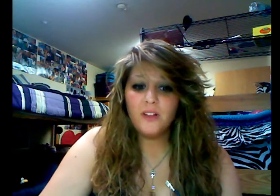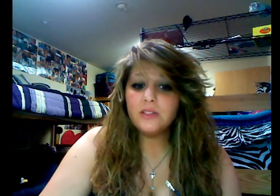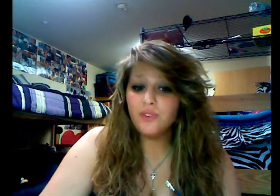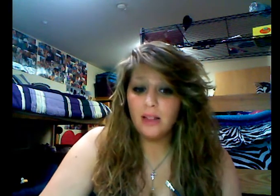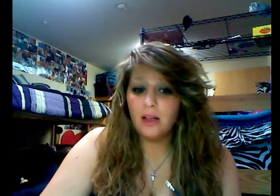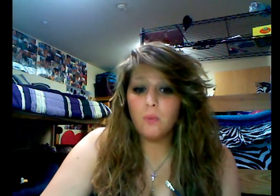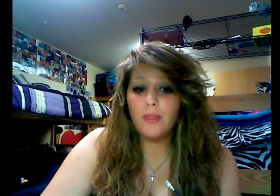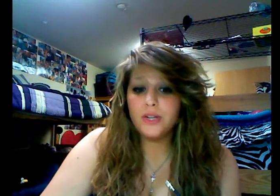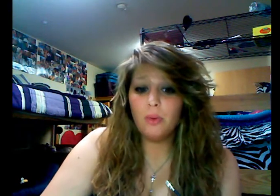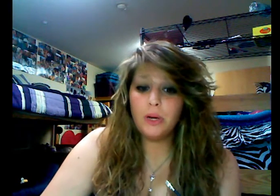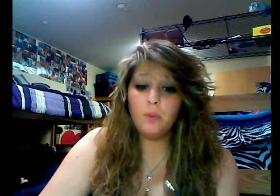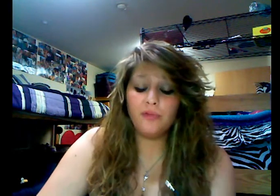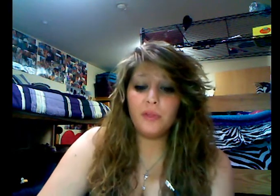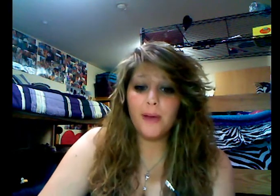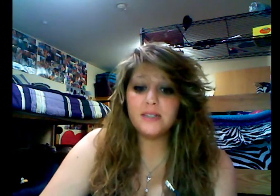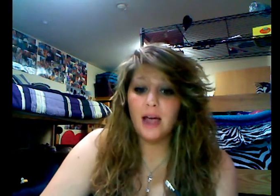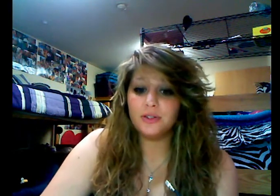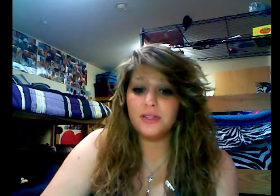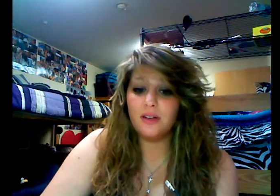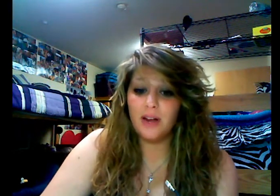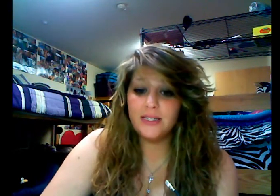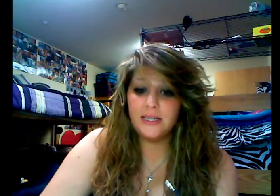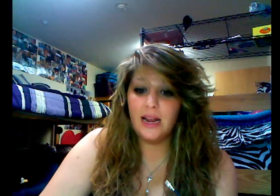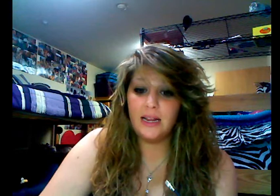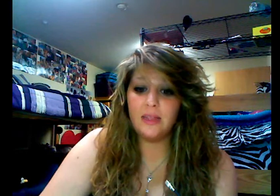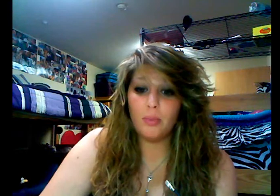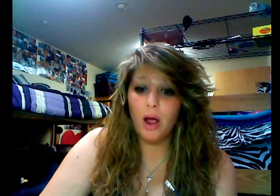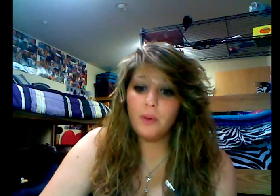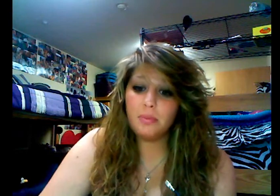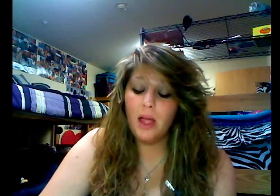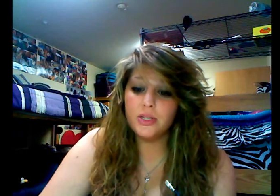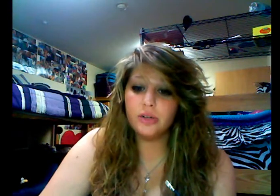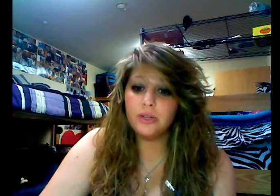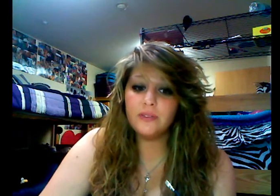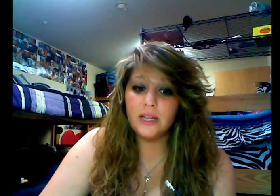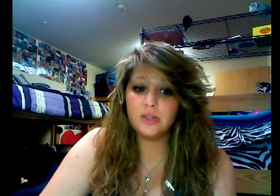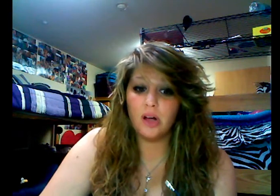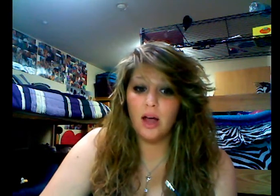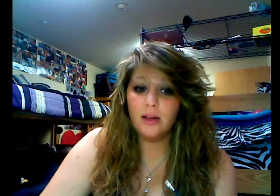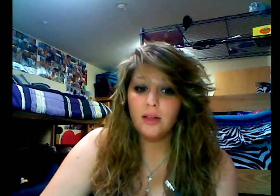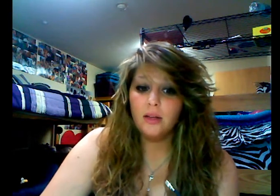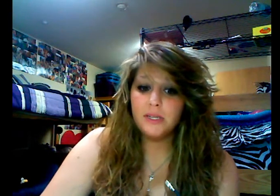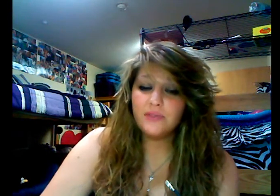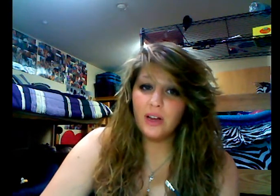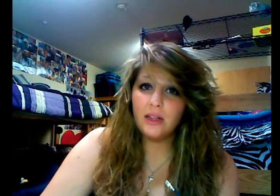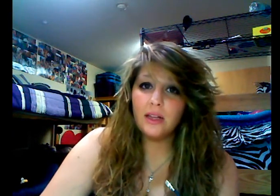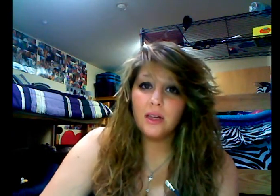Phyllis Fralick won the Tony Award for the Best Actress of 1980 in the Broadway play Children of a Lesser God. Ms. Fralick